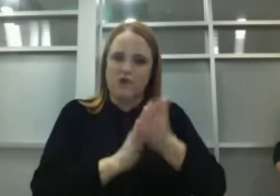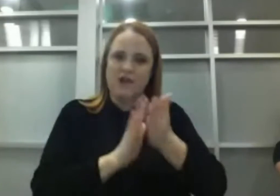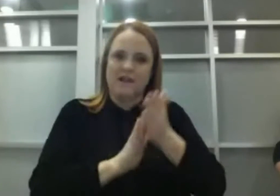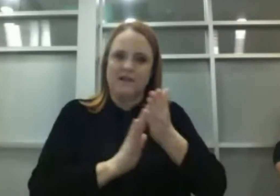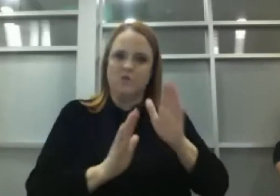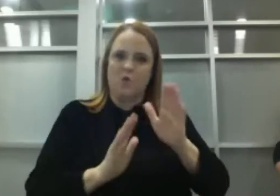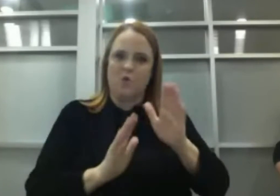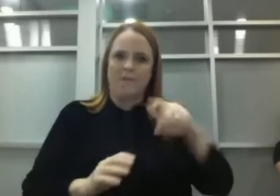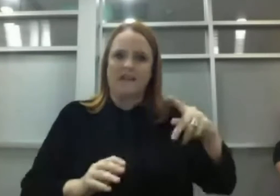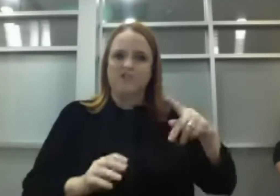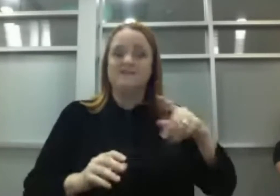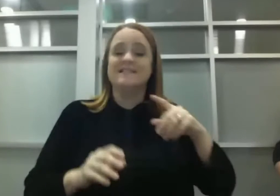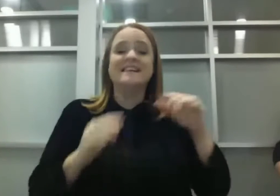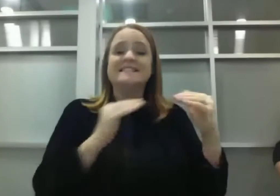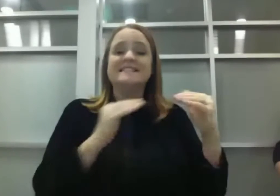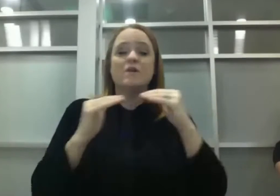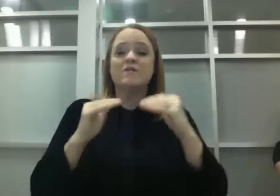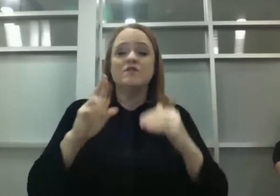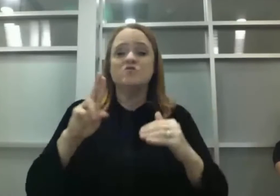say run because that's what mix means when you just say mix.